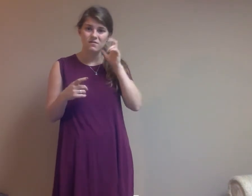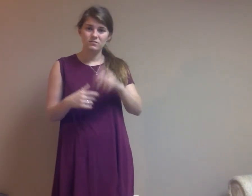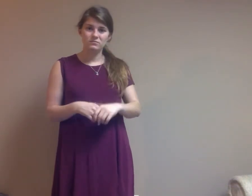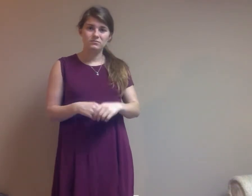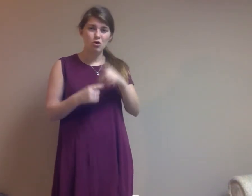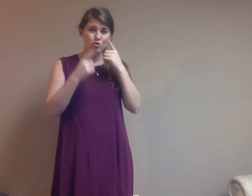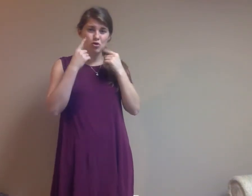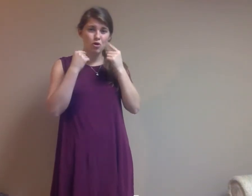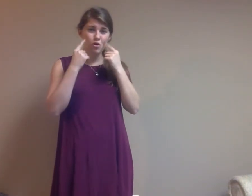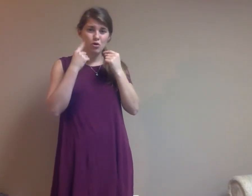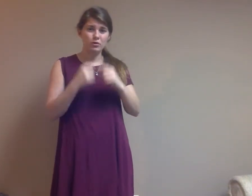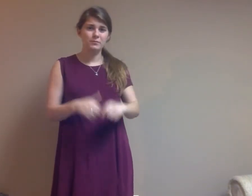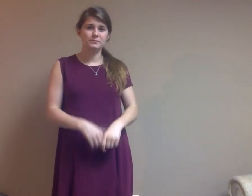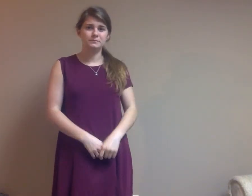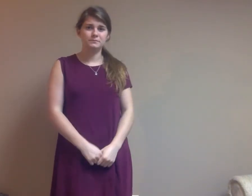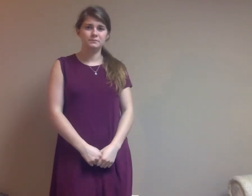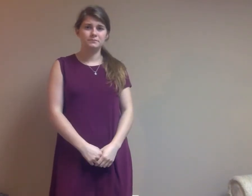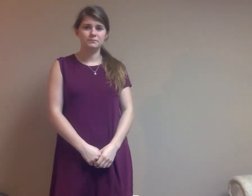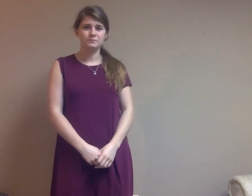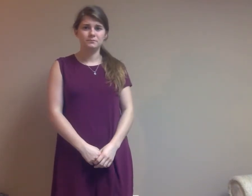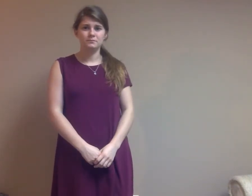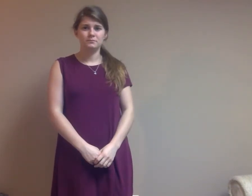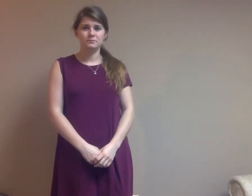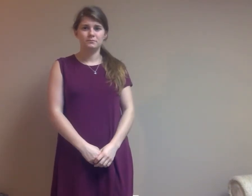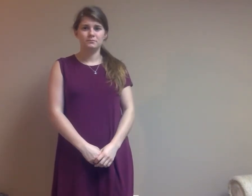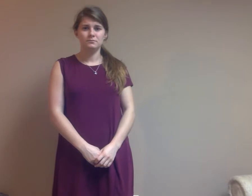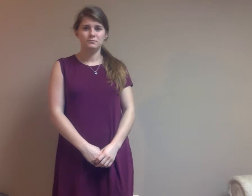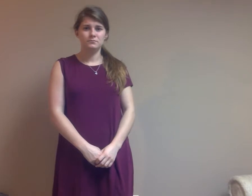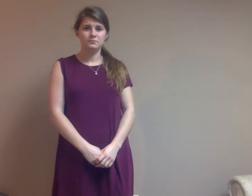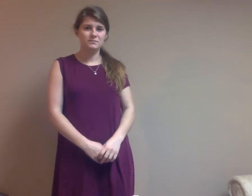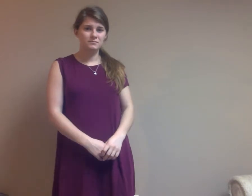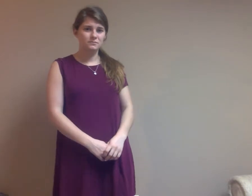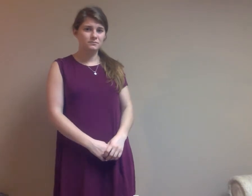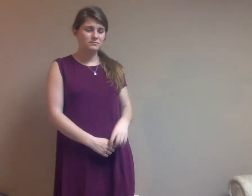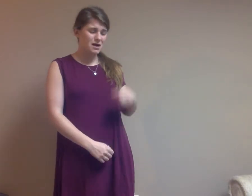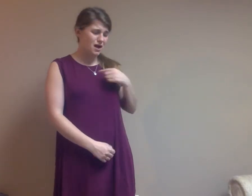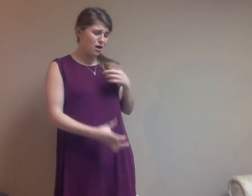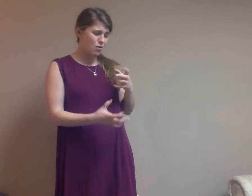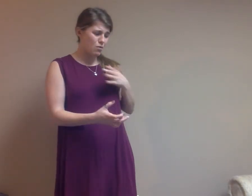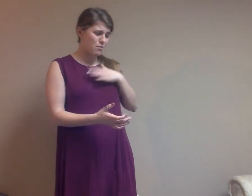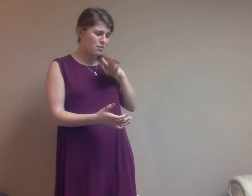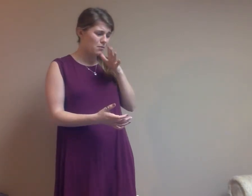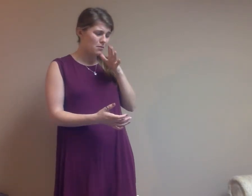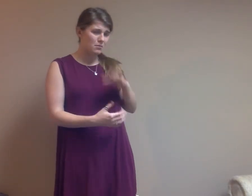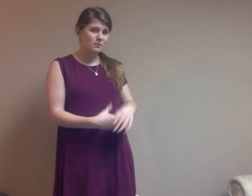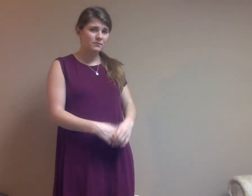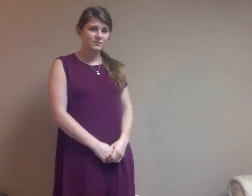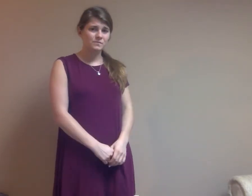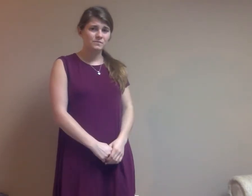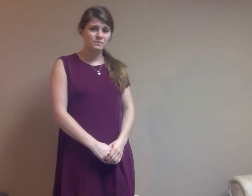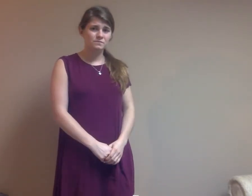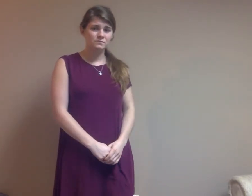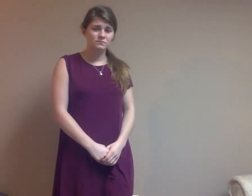Why are you upset? Because I'm really ill. Should we think about when you're going to see her again, yeah? You always want to, but then you end up having a really good